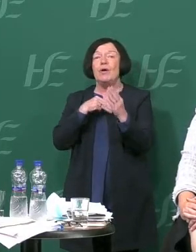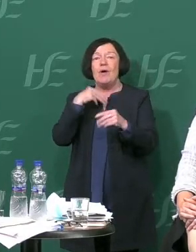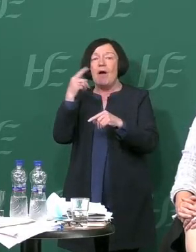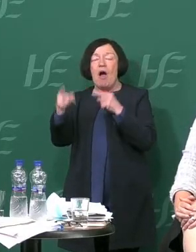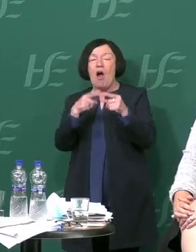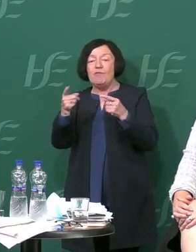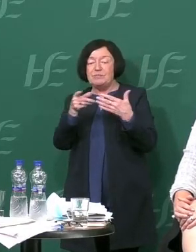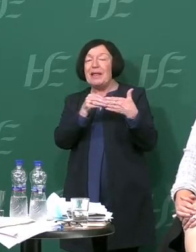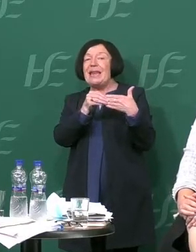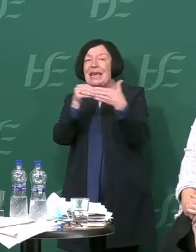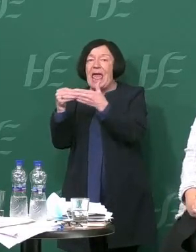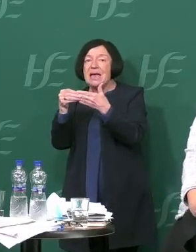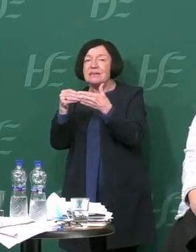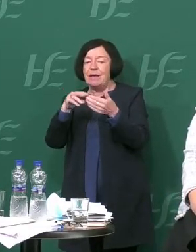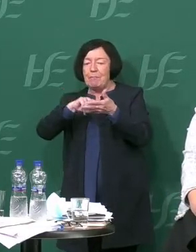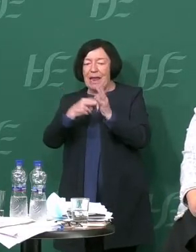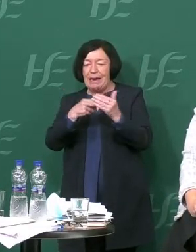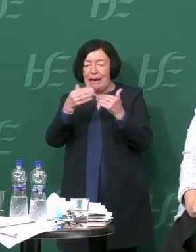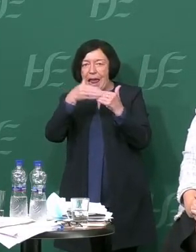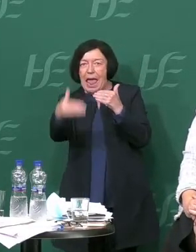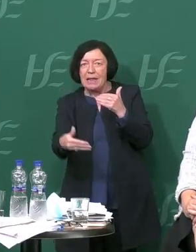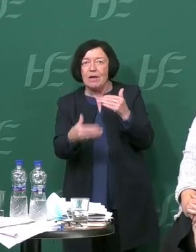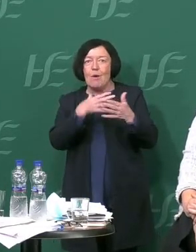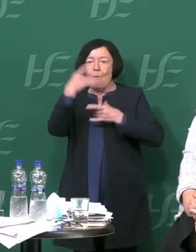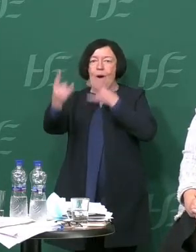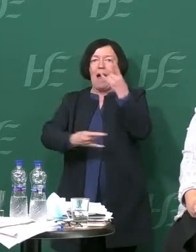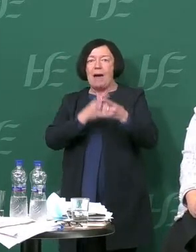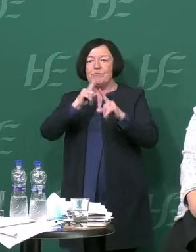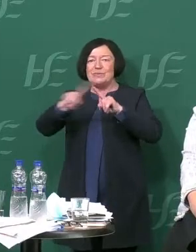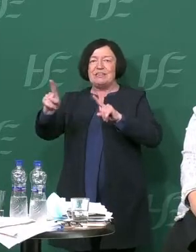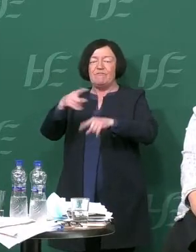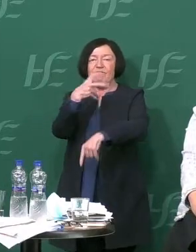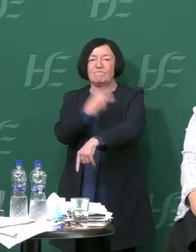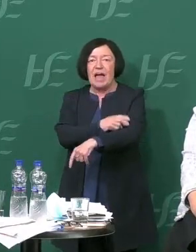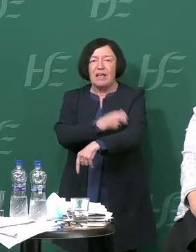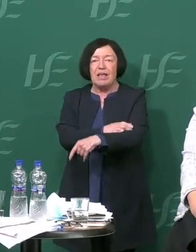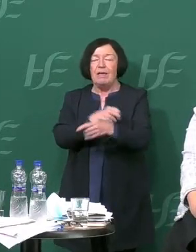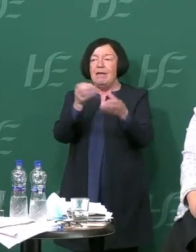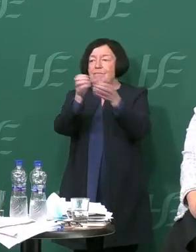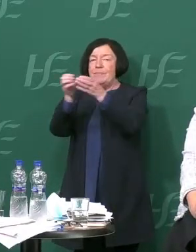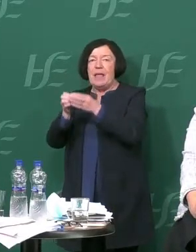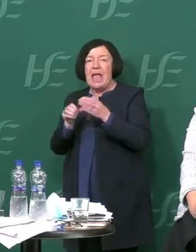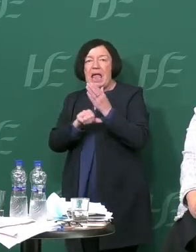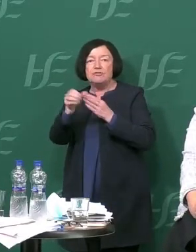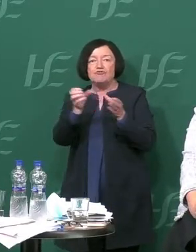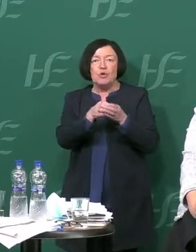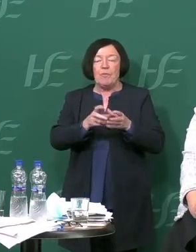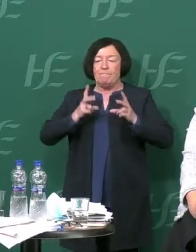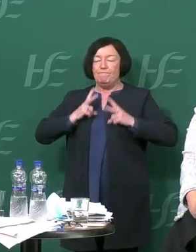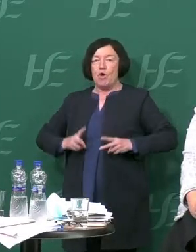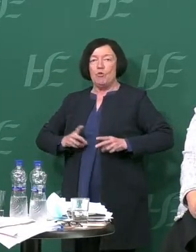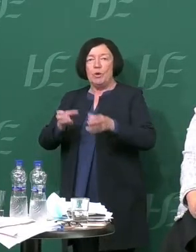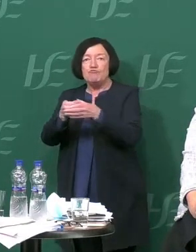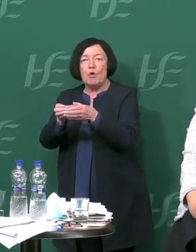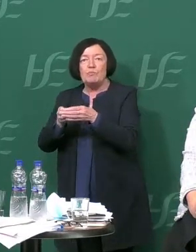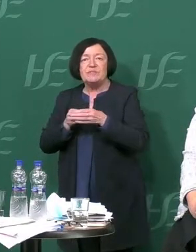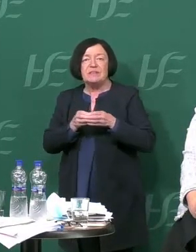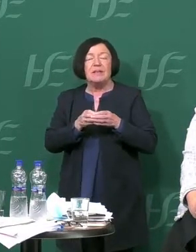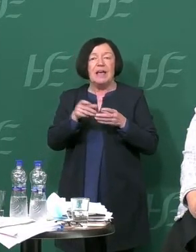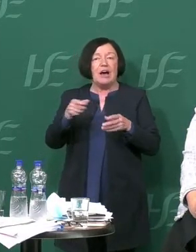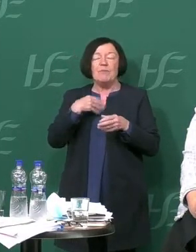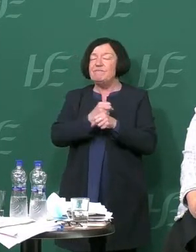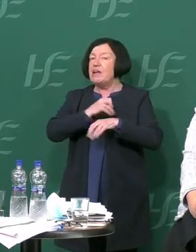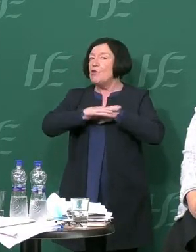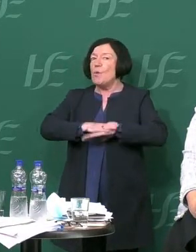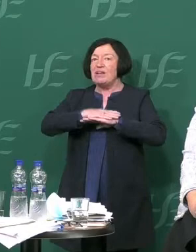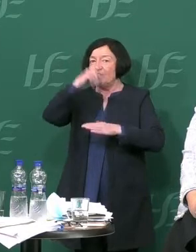been scenario planning ahead what might happen with various vaccines, population types, vulnerable groups, and we've never